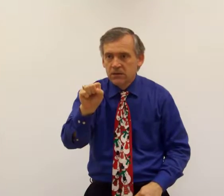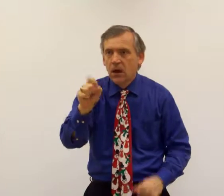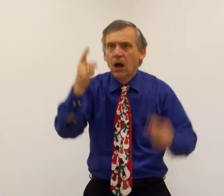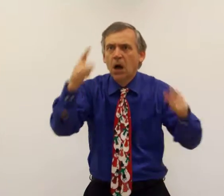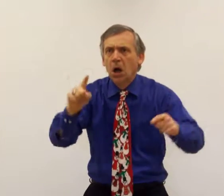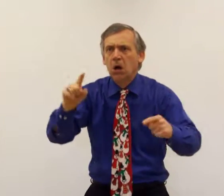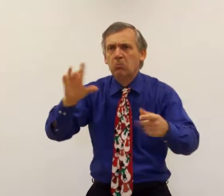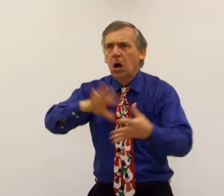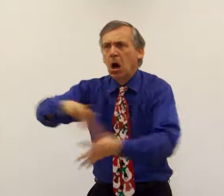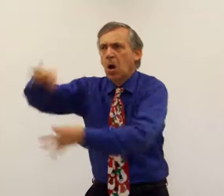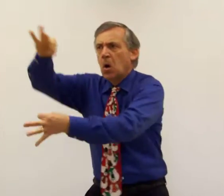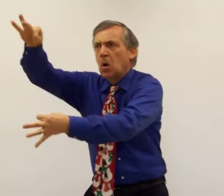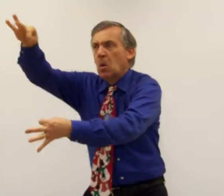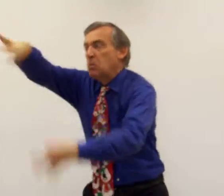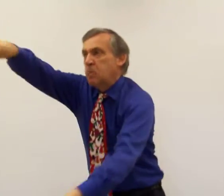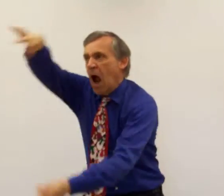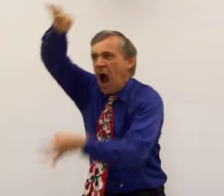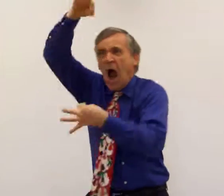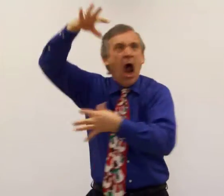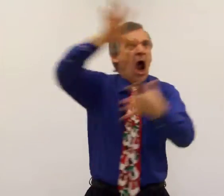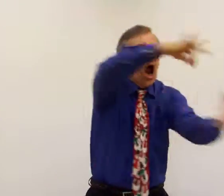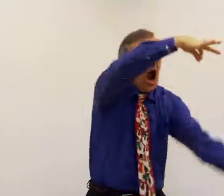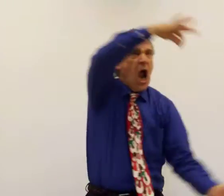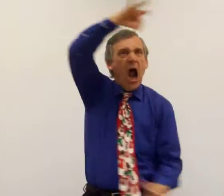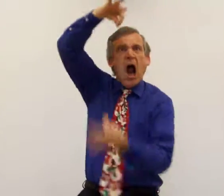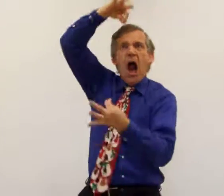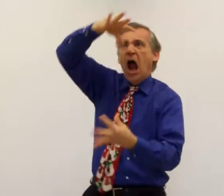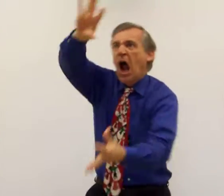uncounted flocks of silent birds.